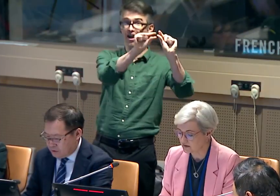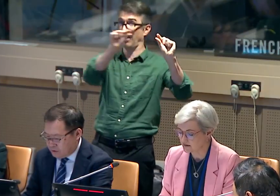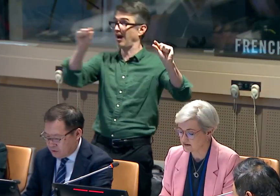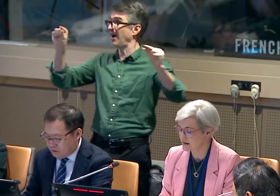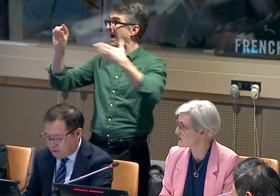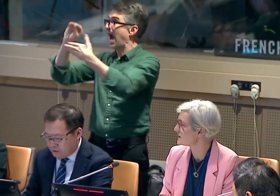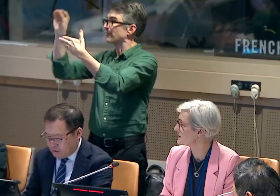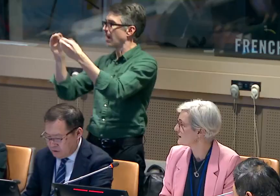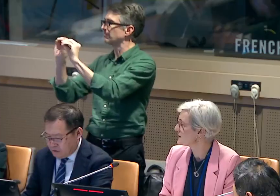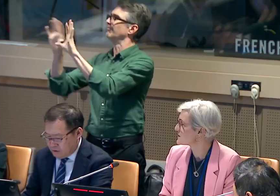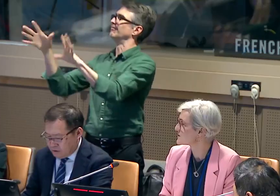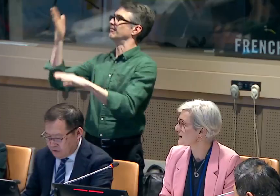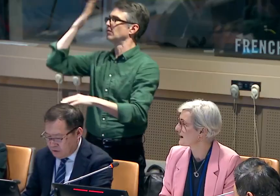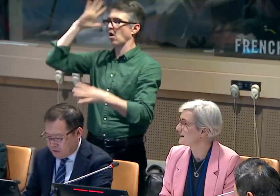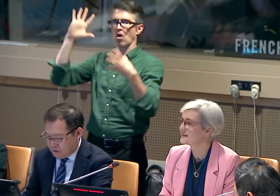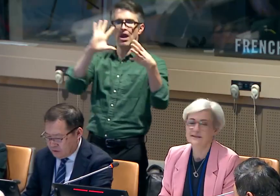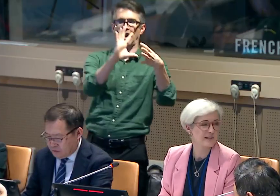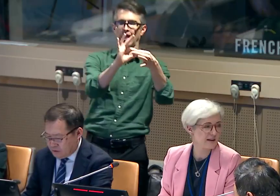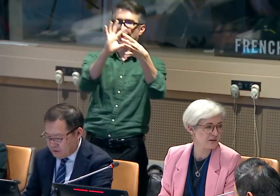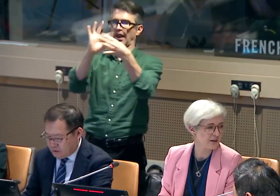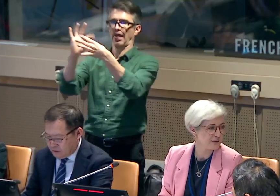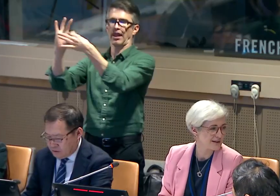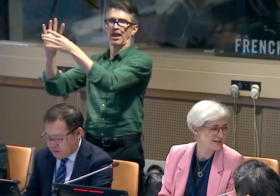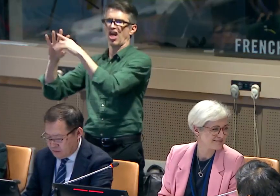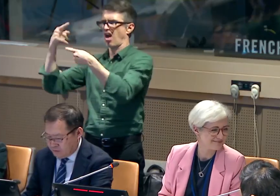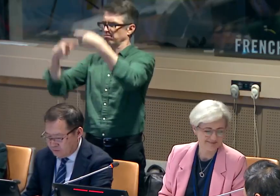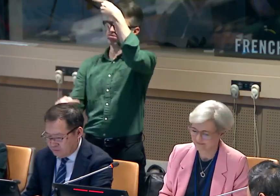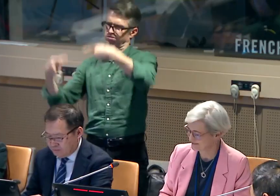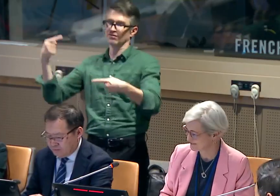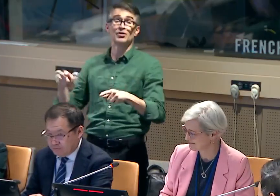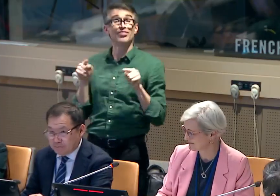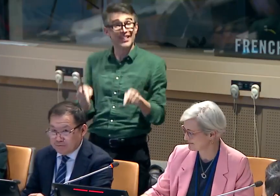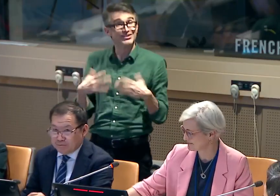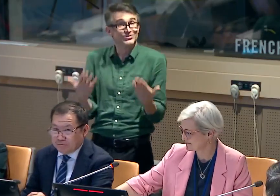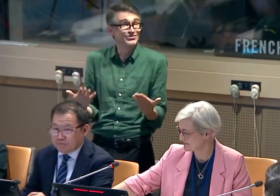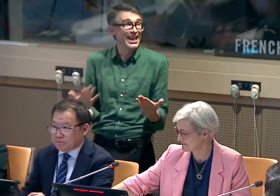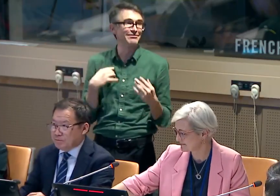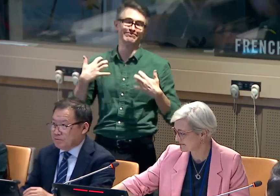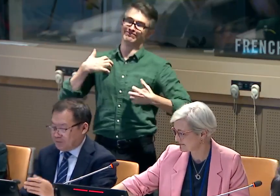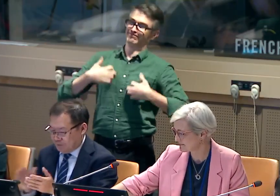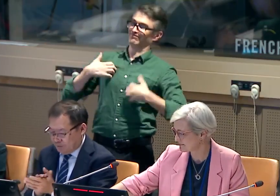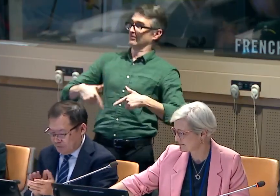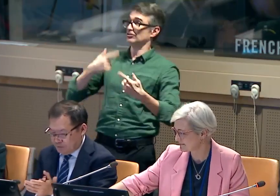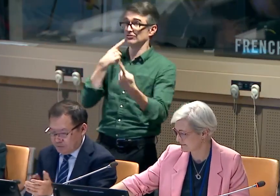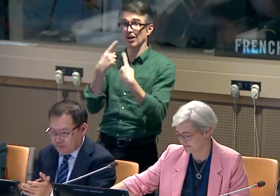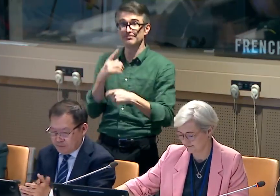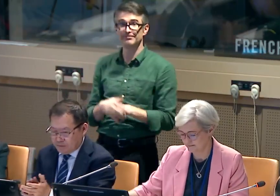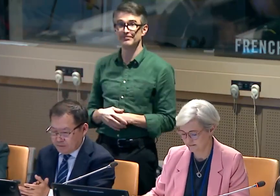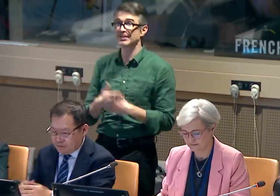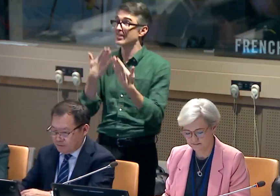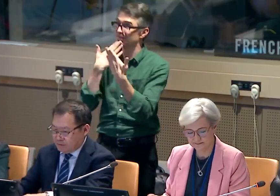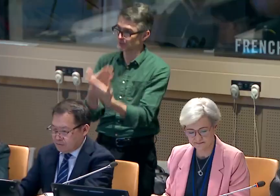forward to our discussion today. Thank you very much. Thank you very much.